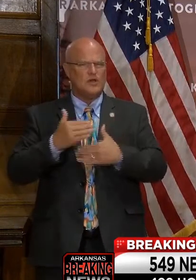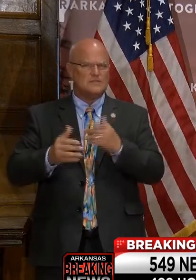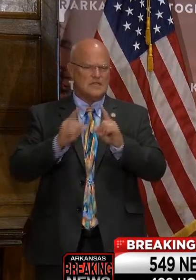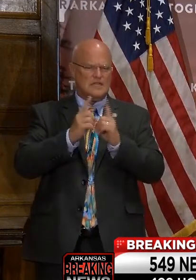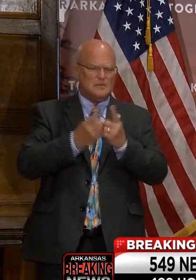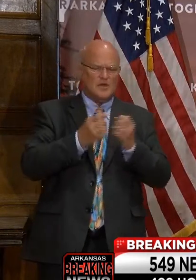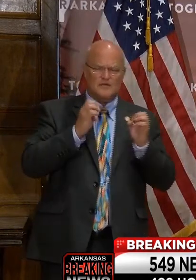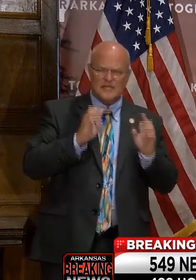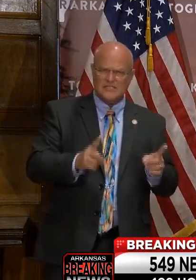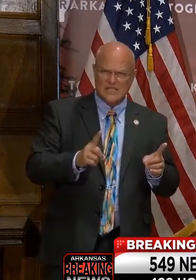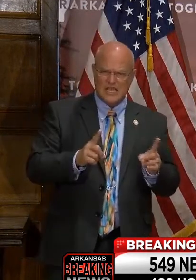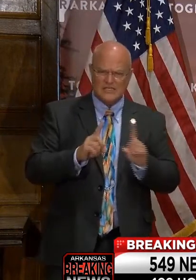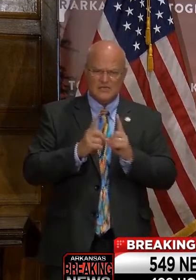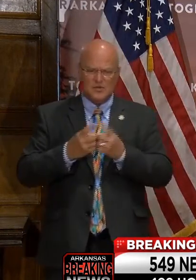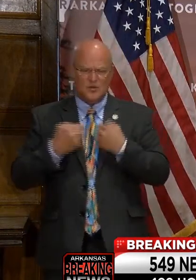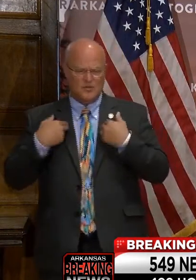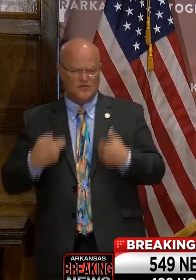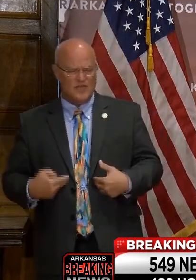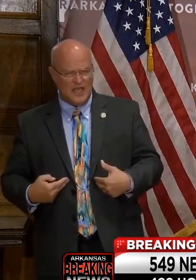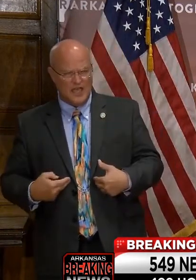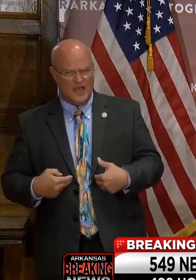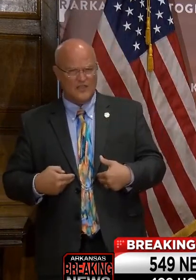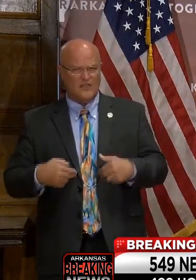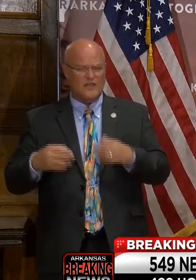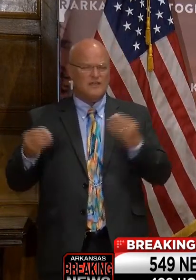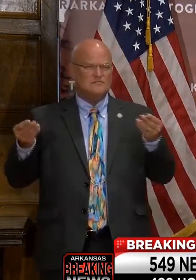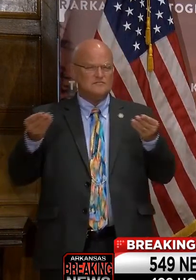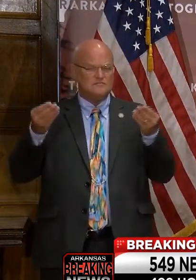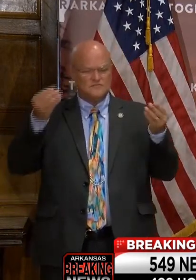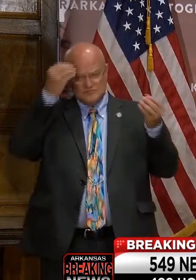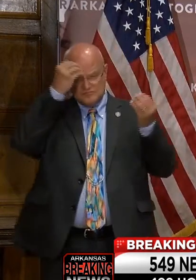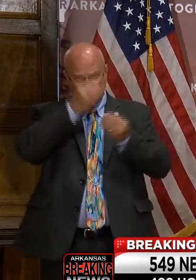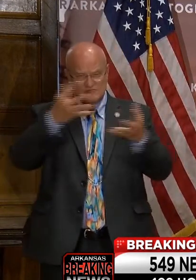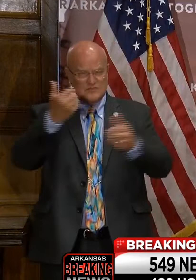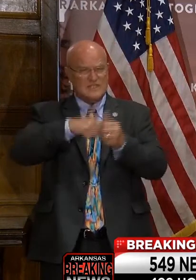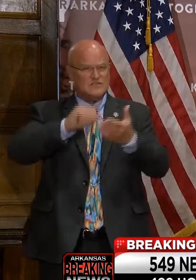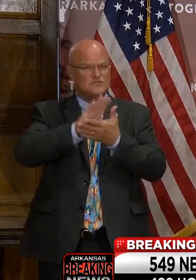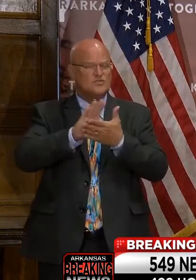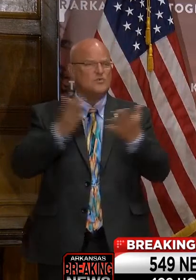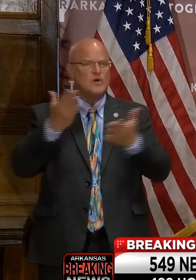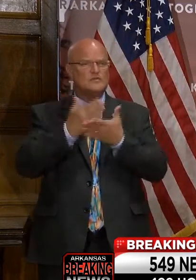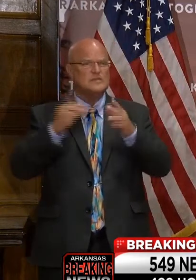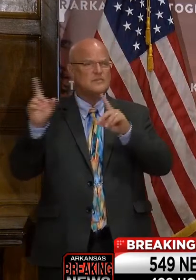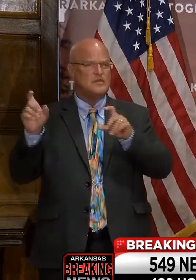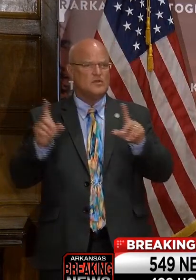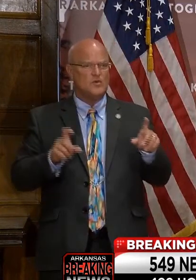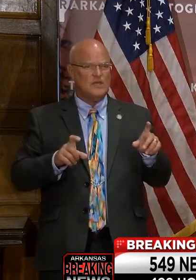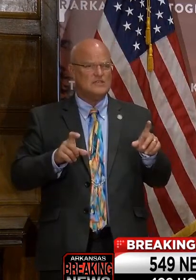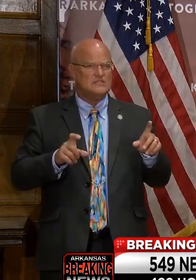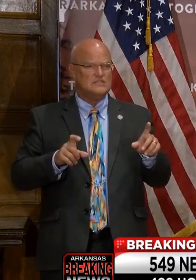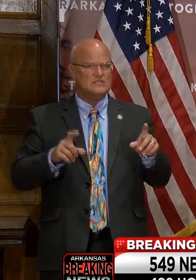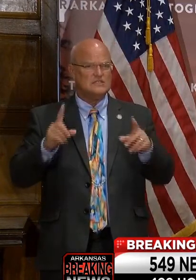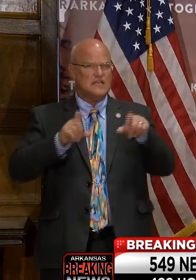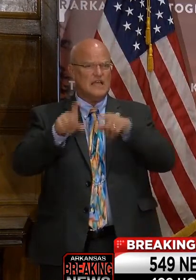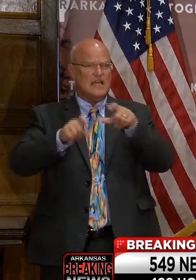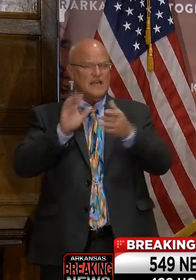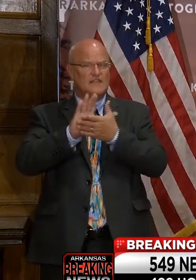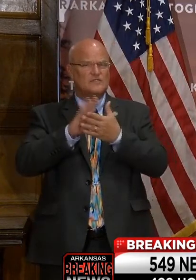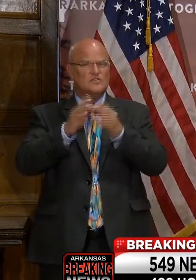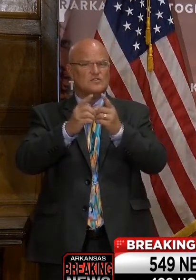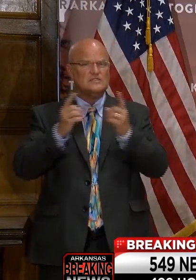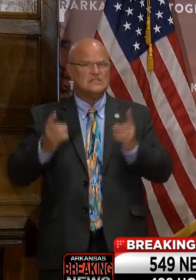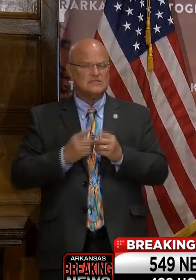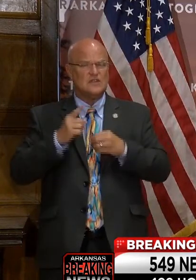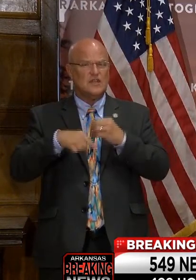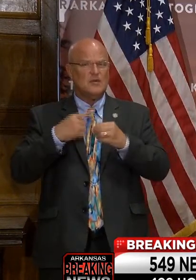of Education and the Department of Health communicating with each school? What were some of the questions, being asked of the school districts